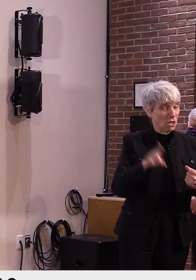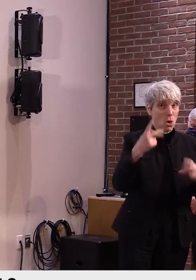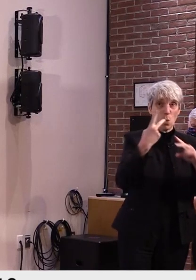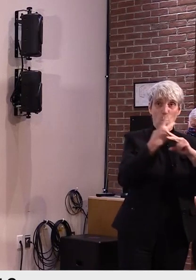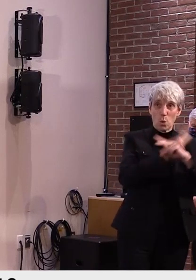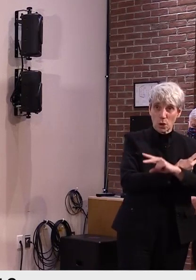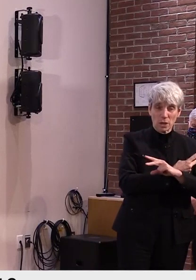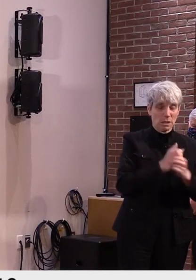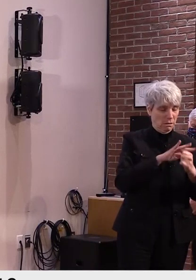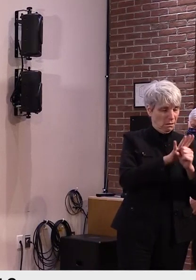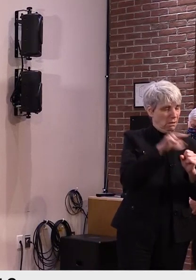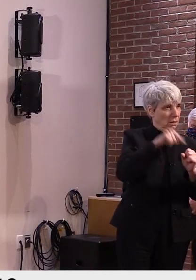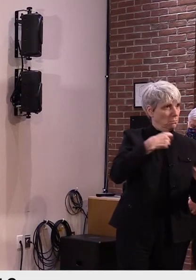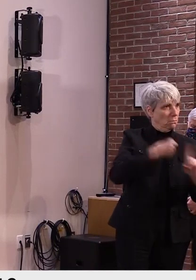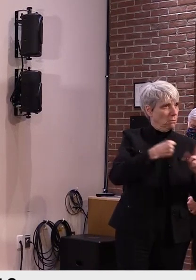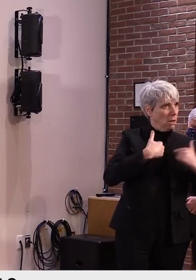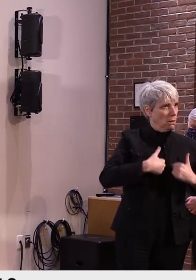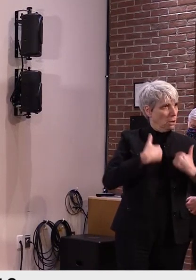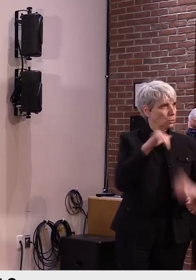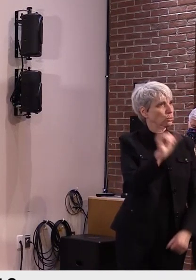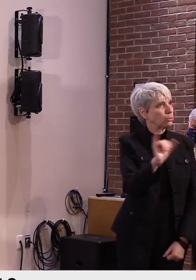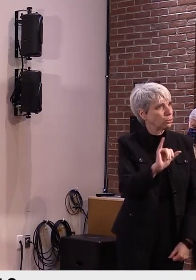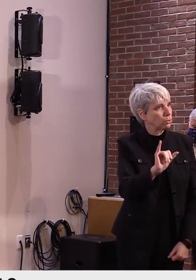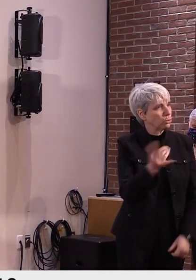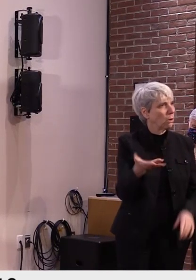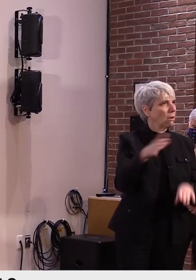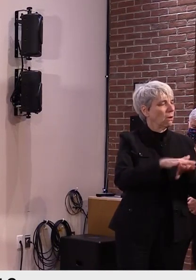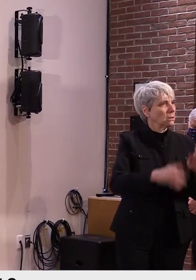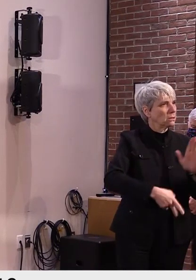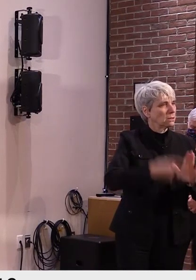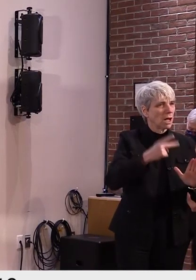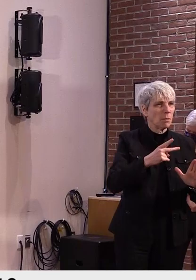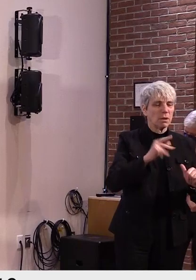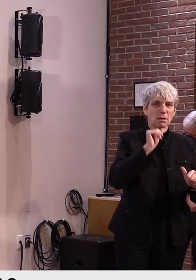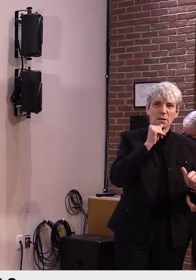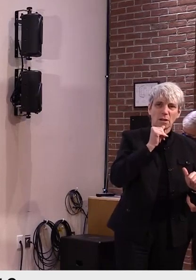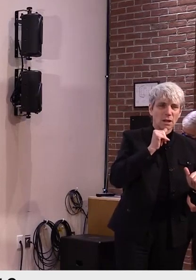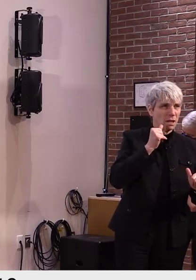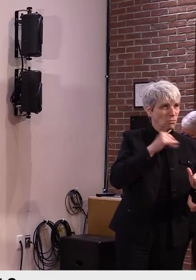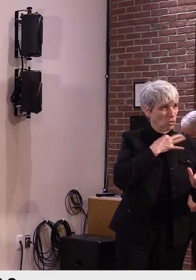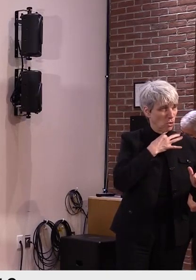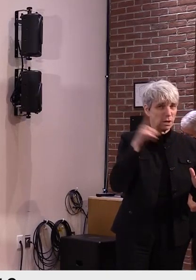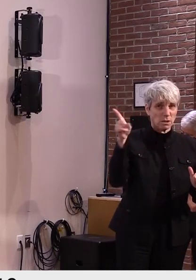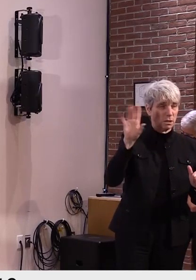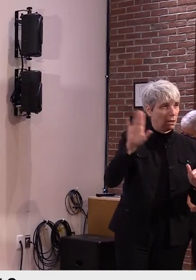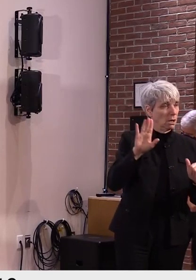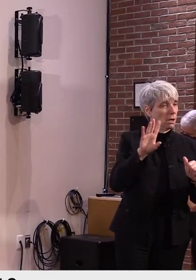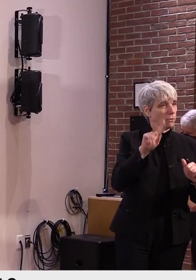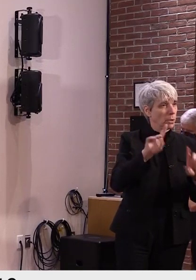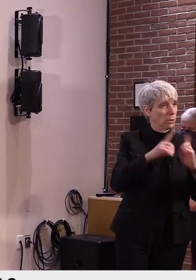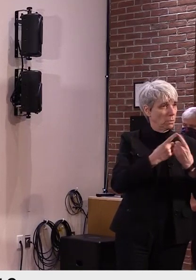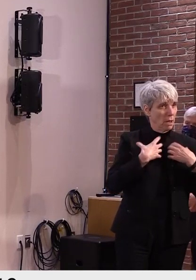pandemic? And is there any advice that the Department of Health is offering to make sure that people are safe when they see this type of a